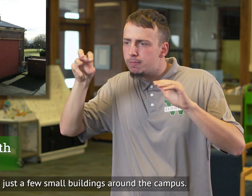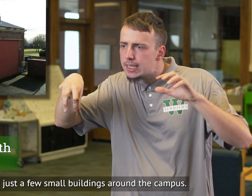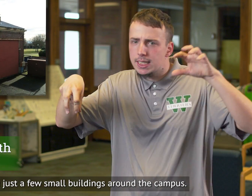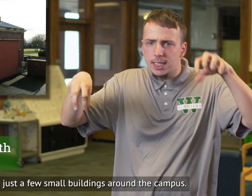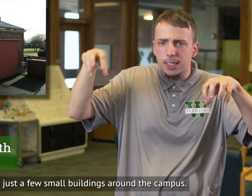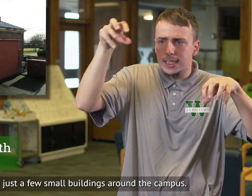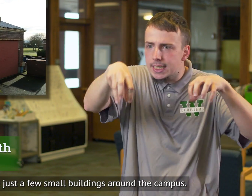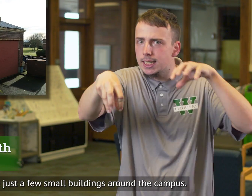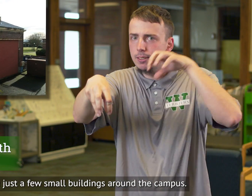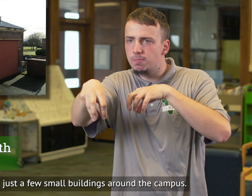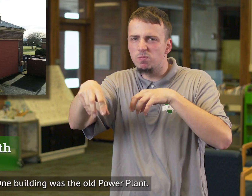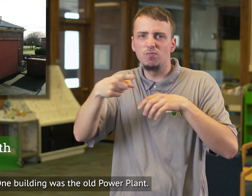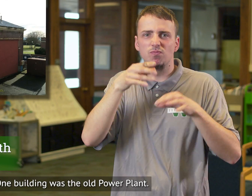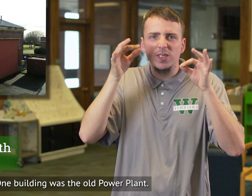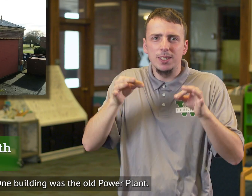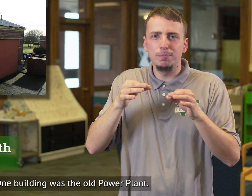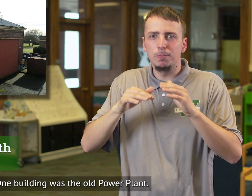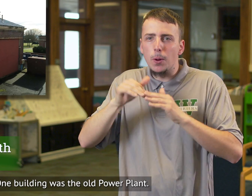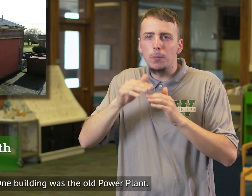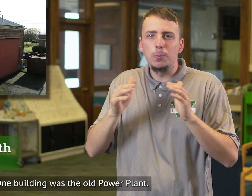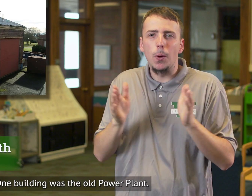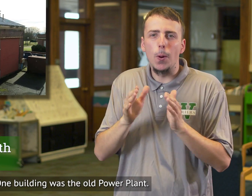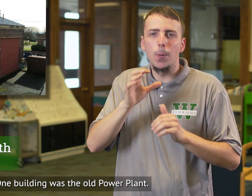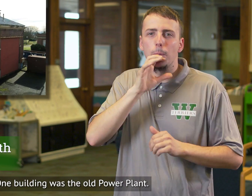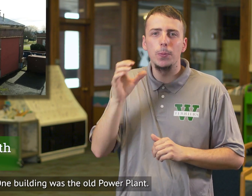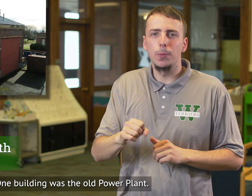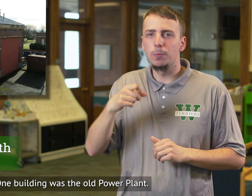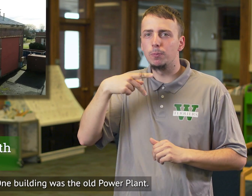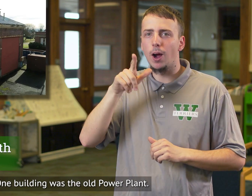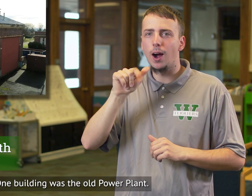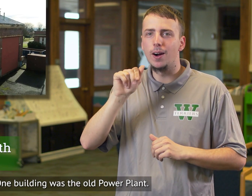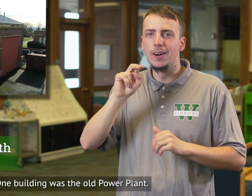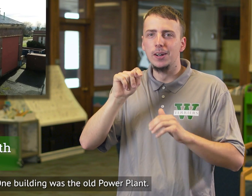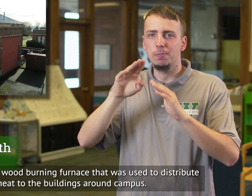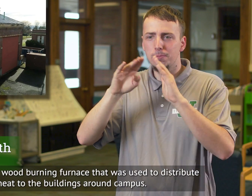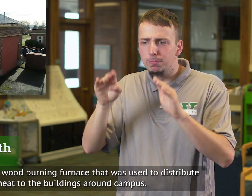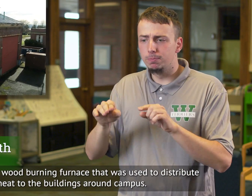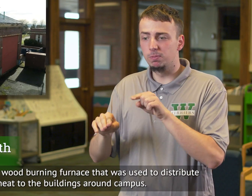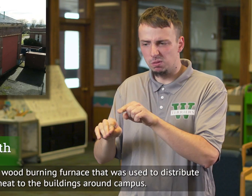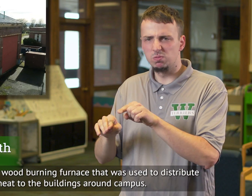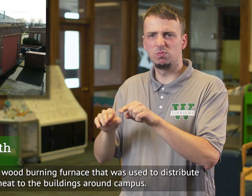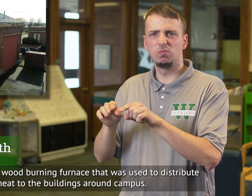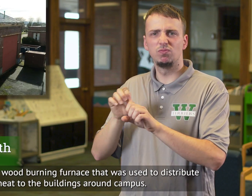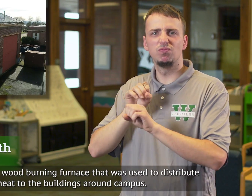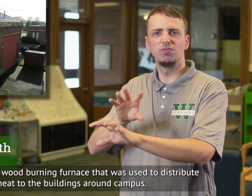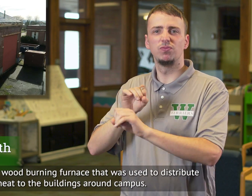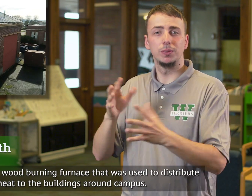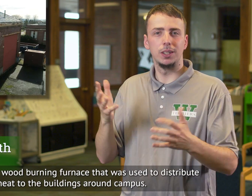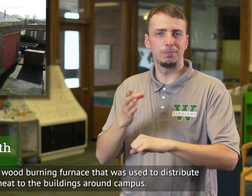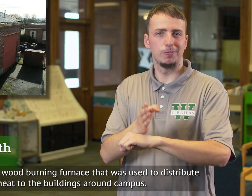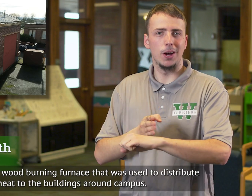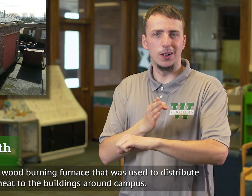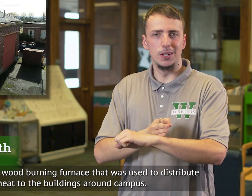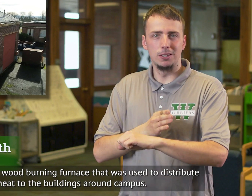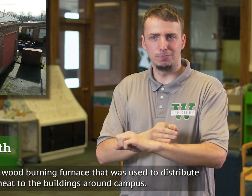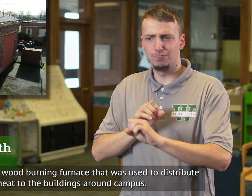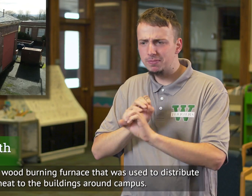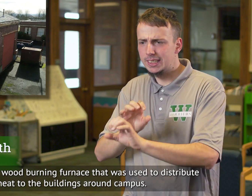campus. One building was the old power plant. It contained a wood-burning furnace that